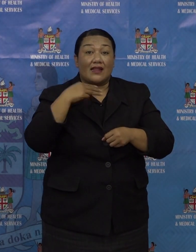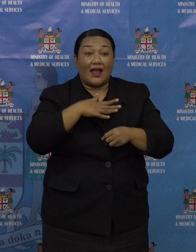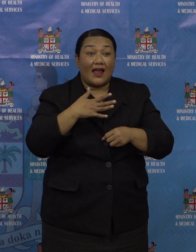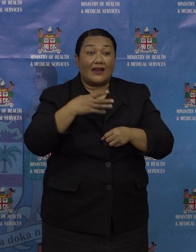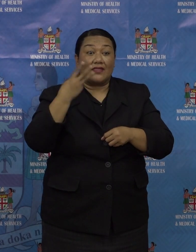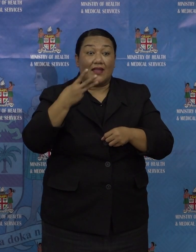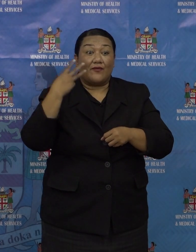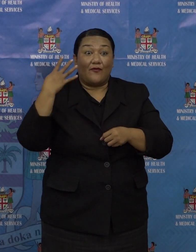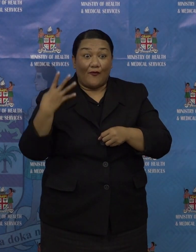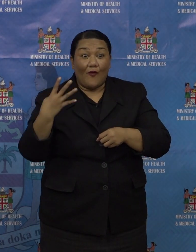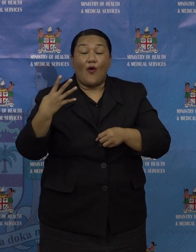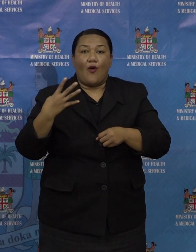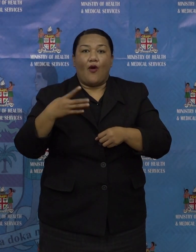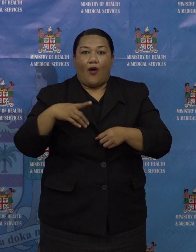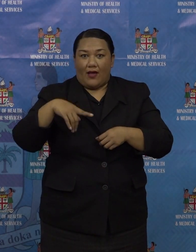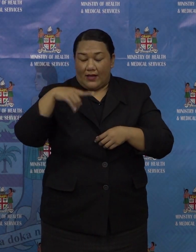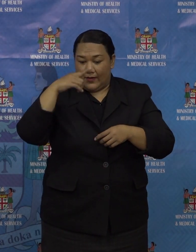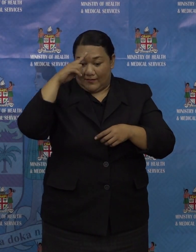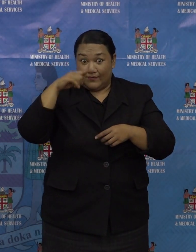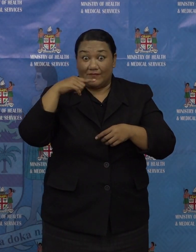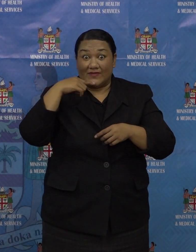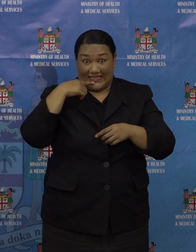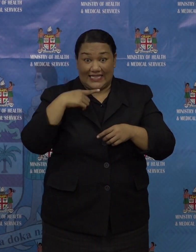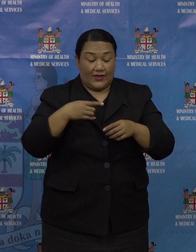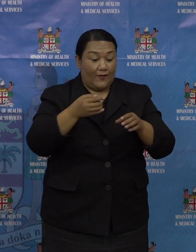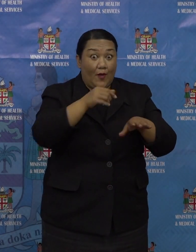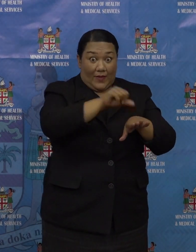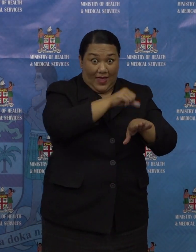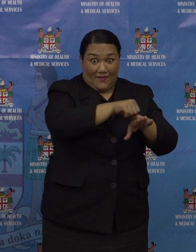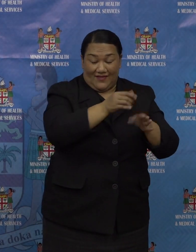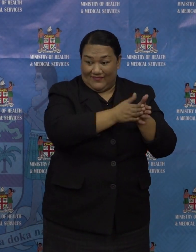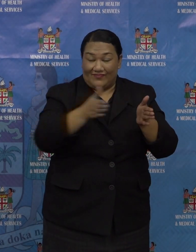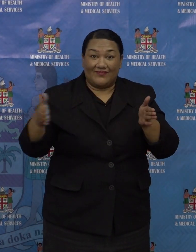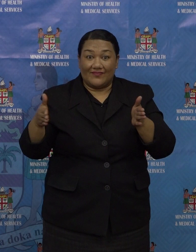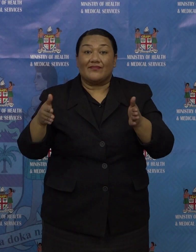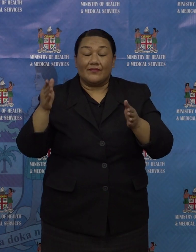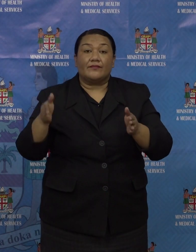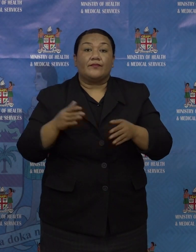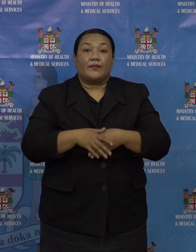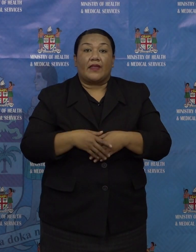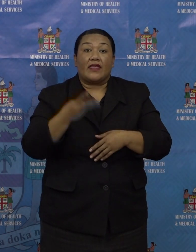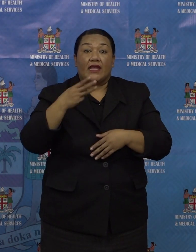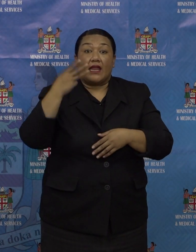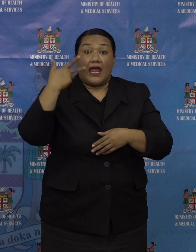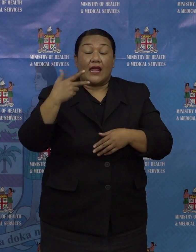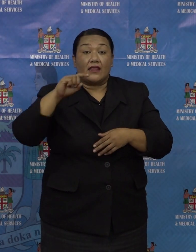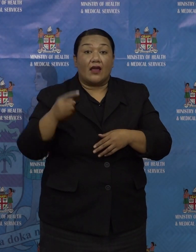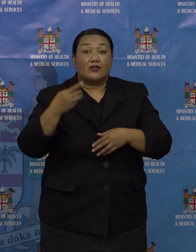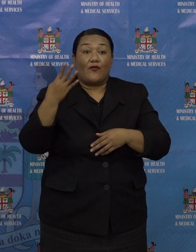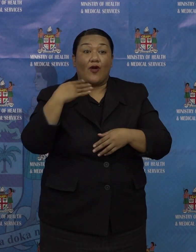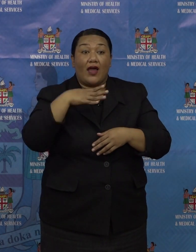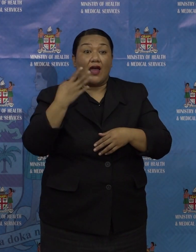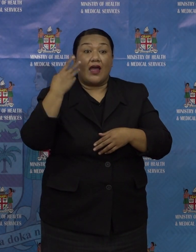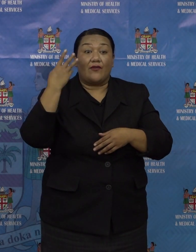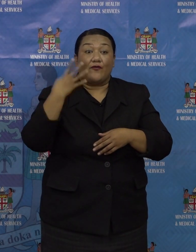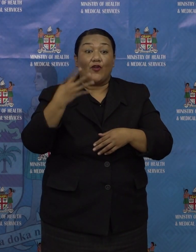cases recorded since this outbreak started in April of this year. And we've recorded a total of 38,414 cases